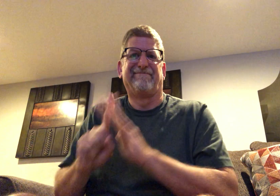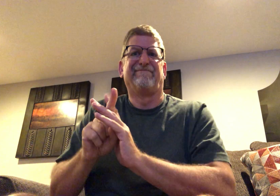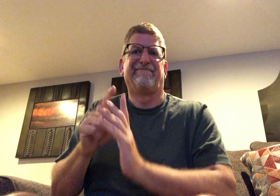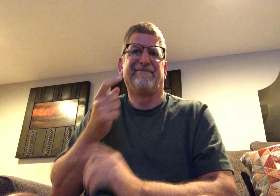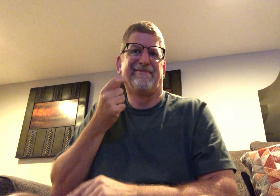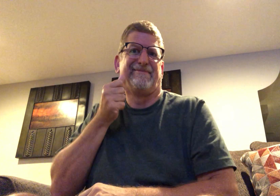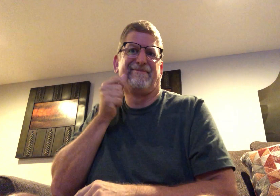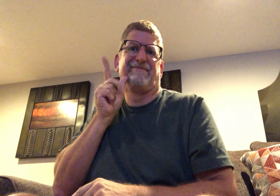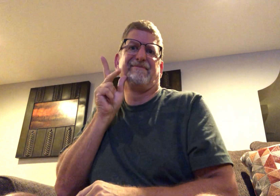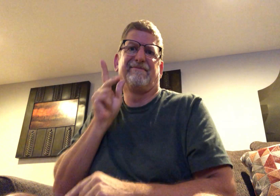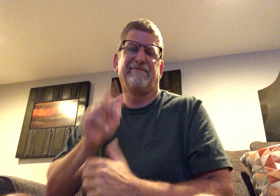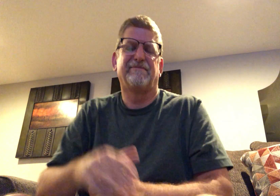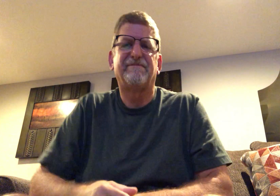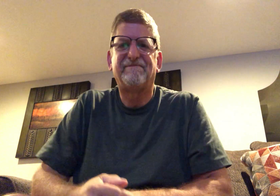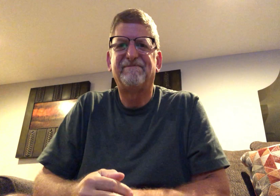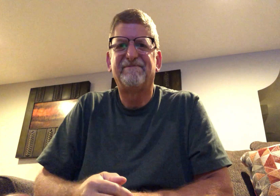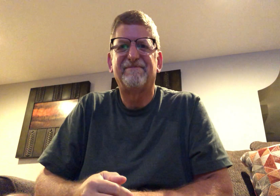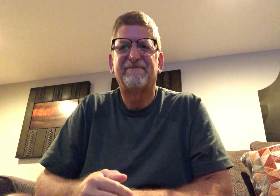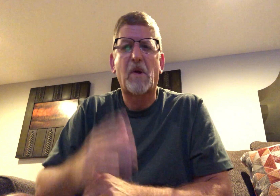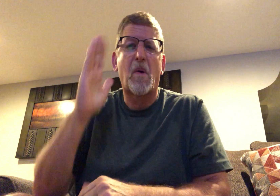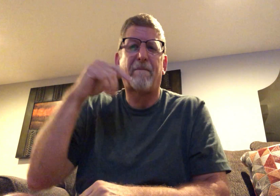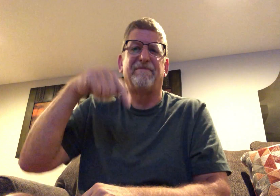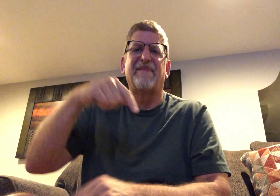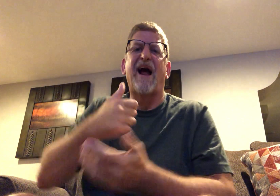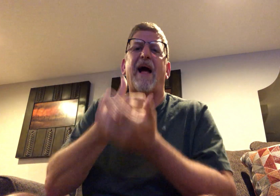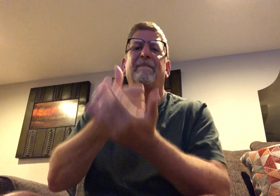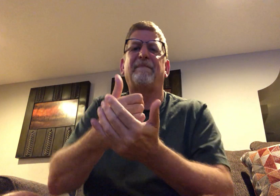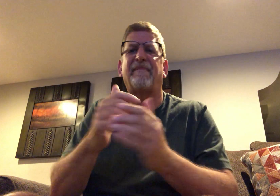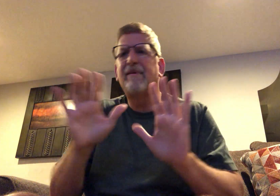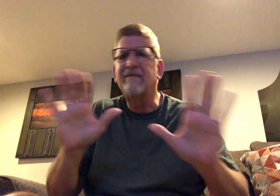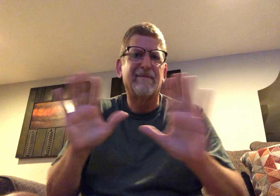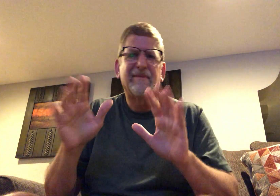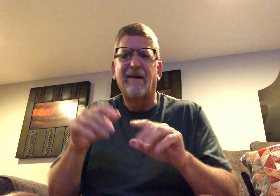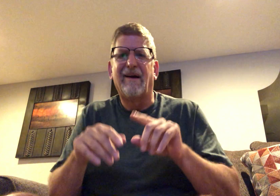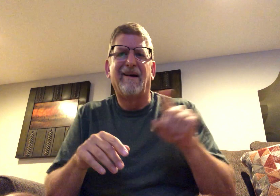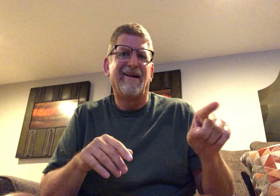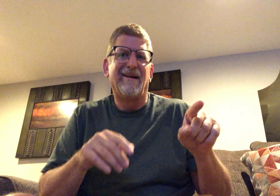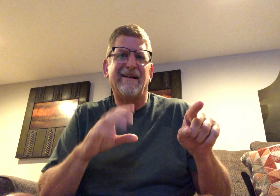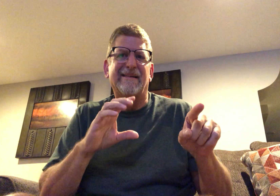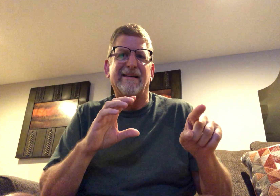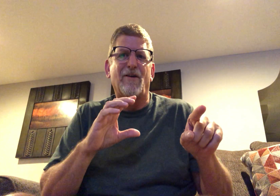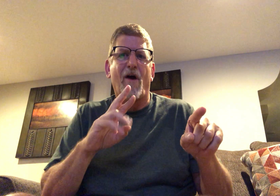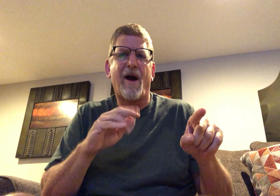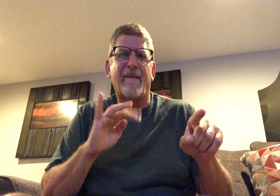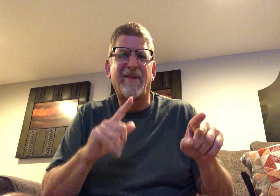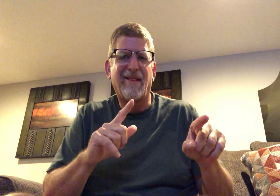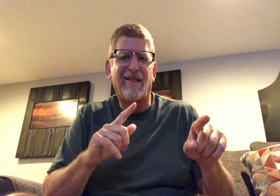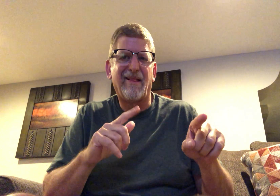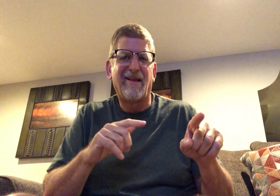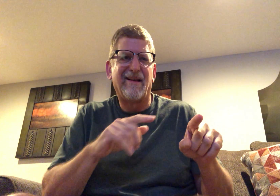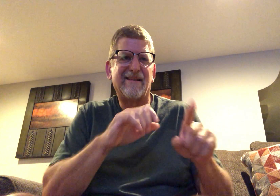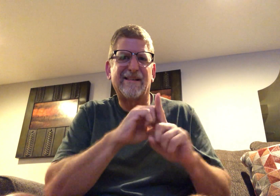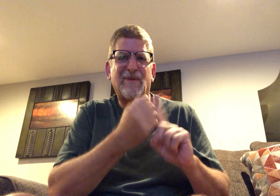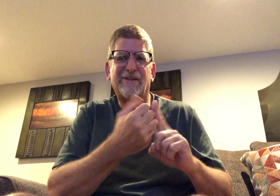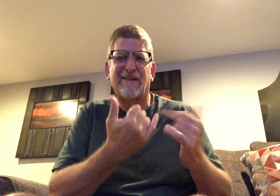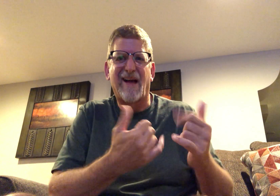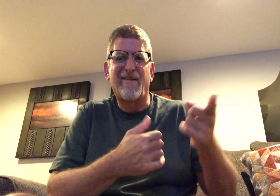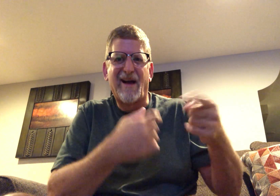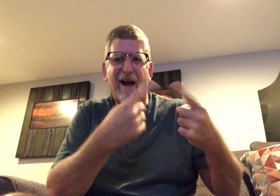said to the Ukraine. Did you ask the Ukraine to investigate Joe Biden? No, actually I didn't. I asked the Ukraine to investigate the allegations